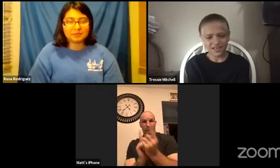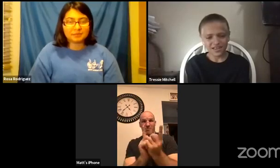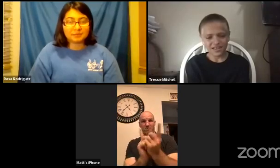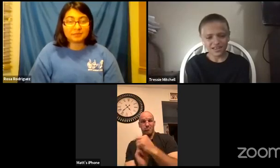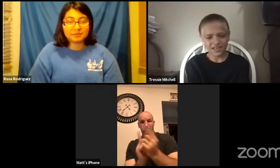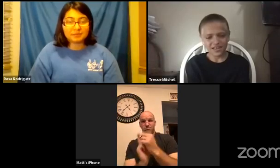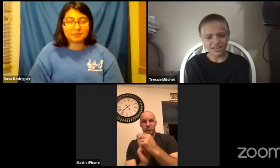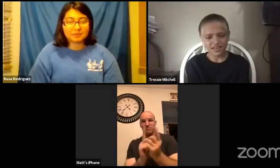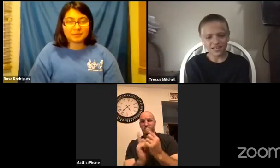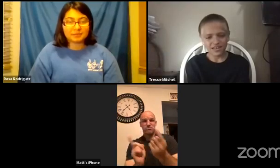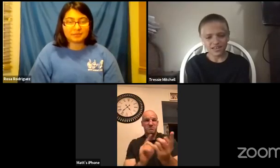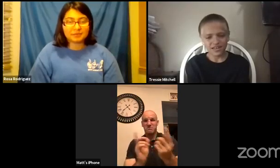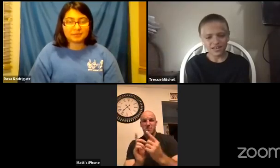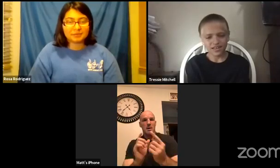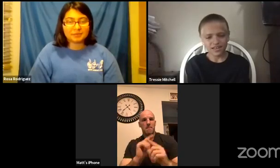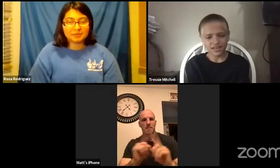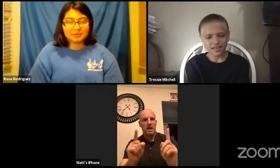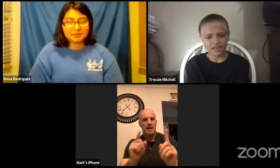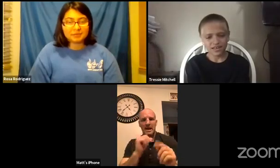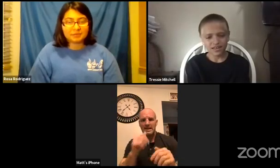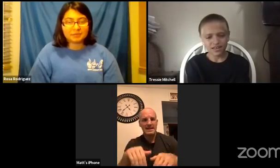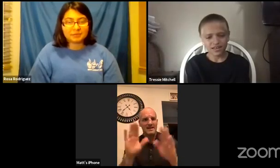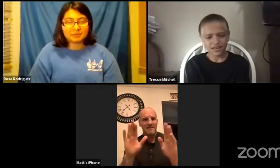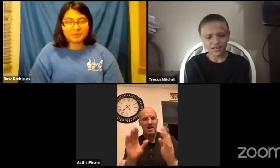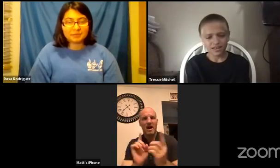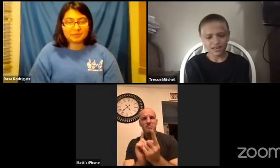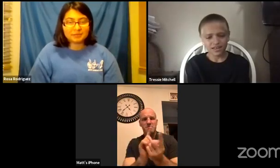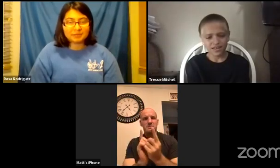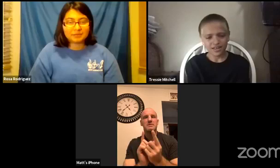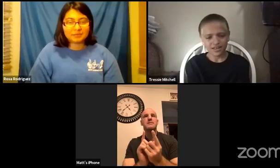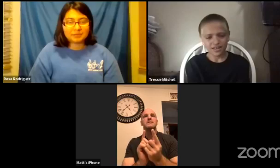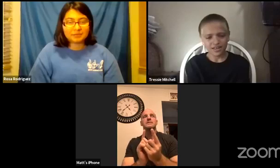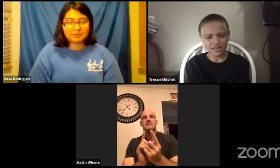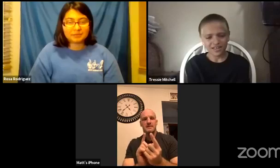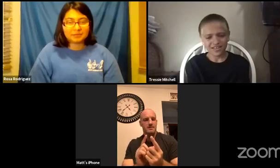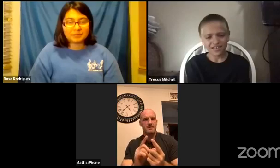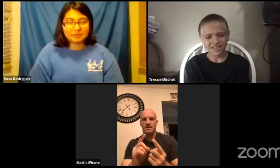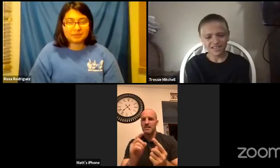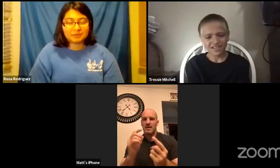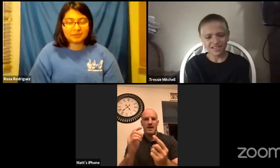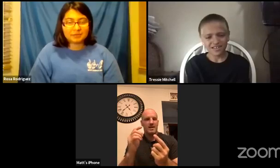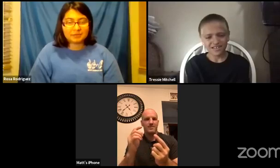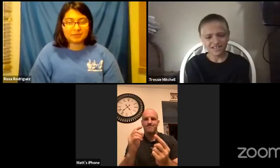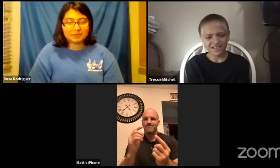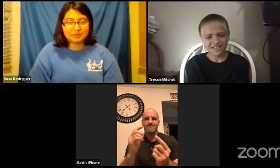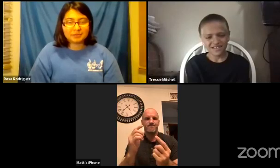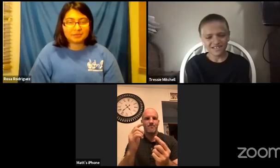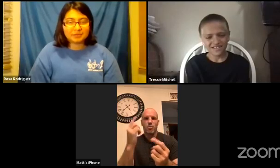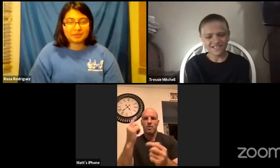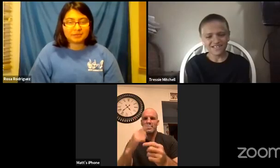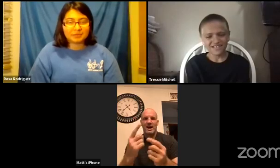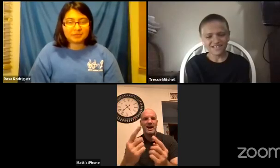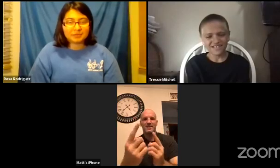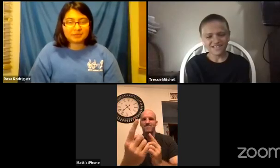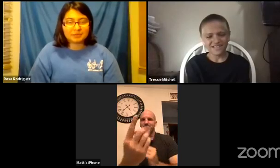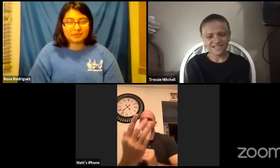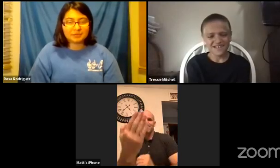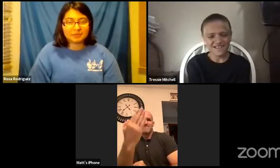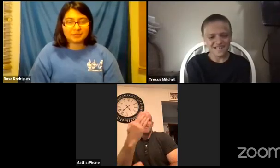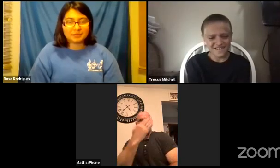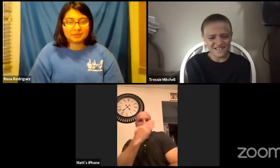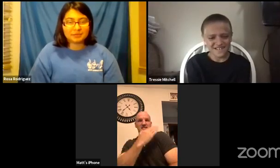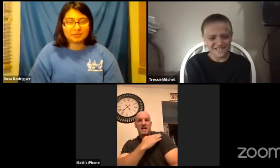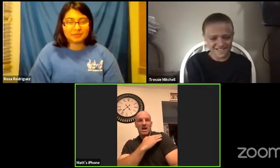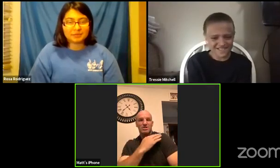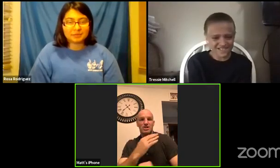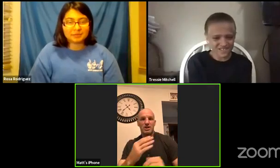mat. And we wrestled a little bit, and I lost that game, that first